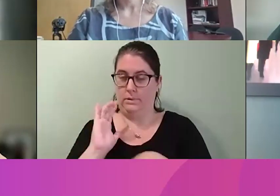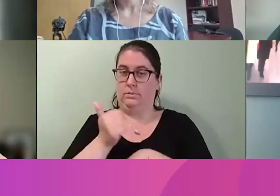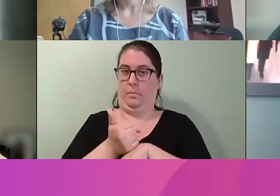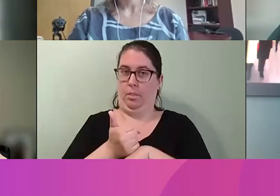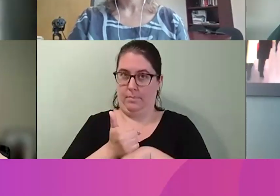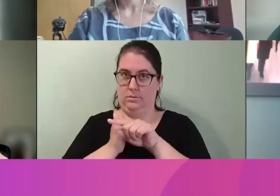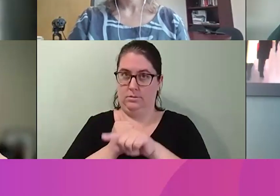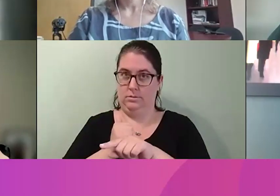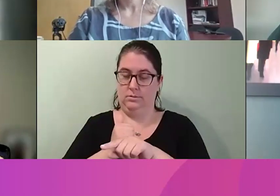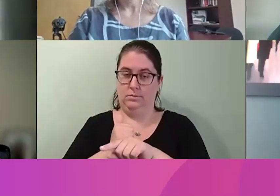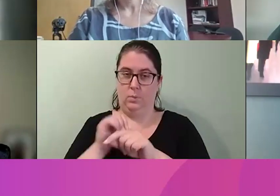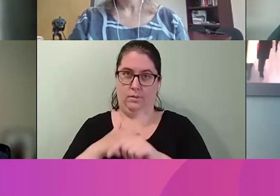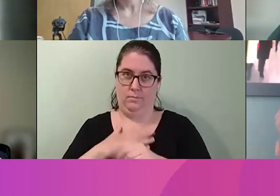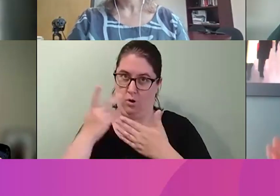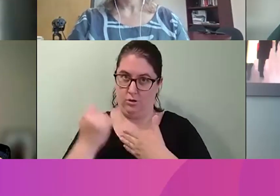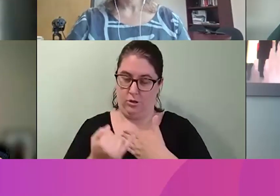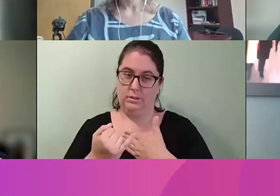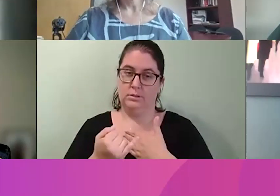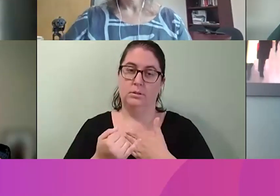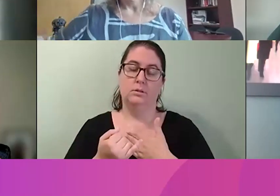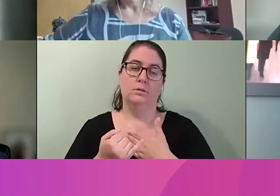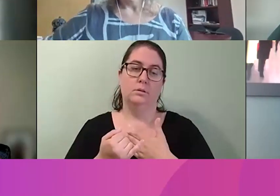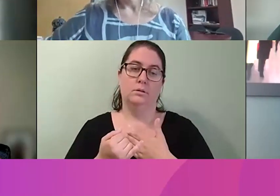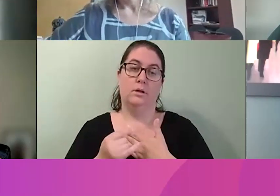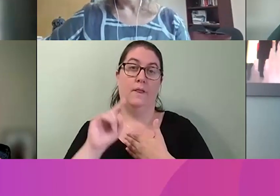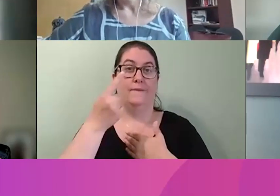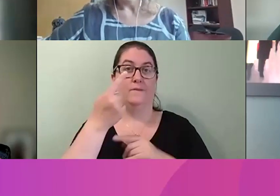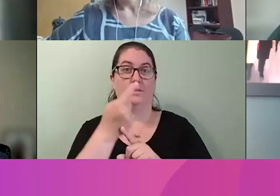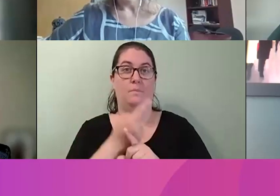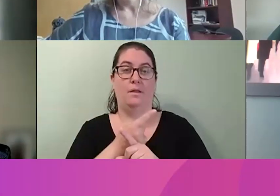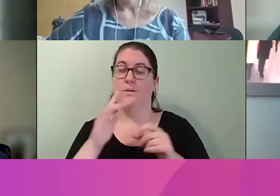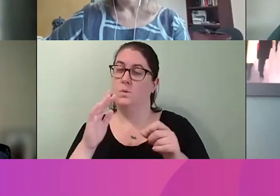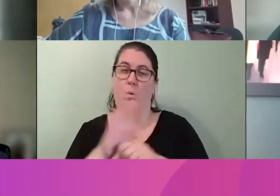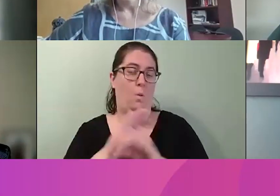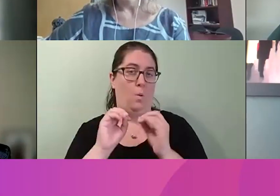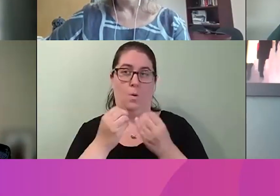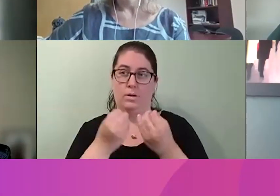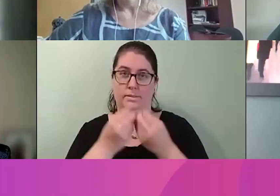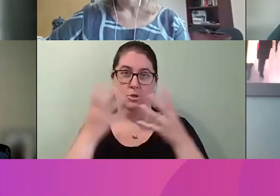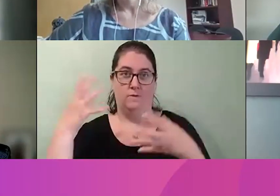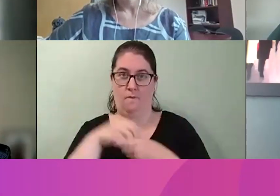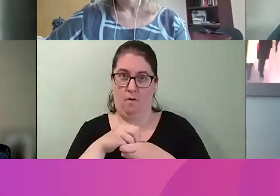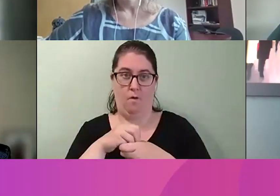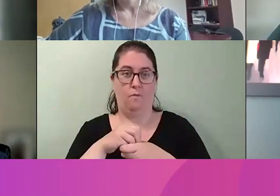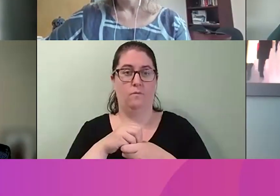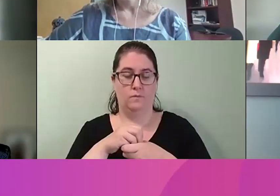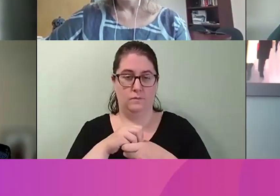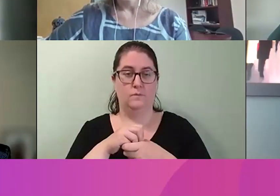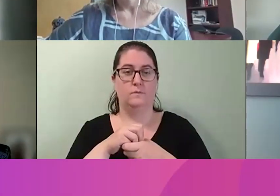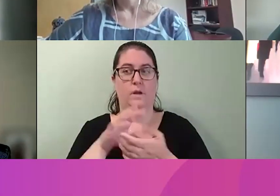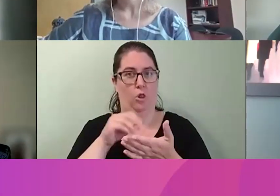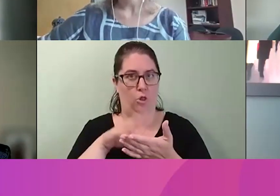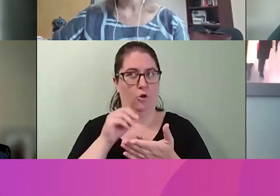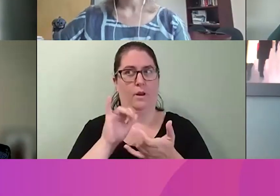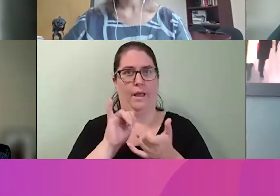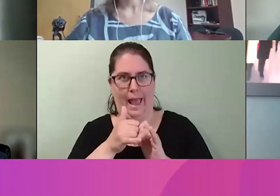the ARMCAR project, is that the first month it's the whole organization that's getting the e-learning